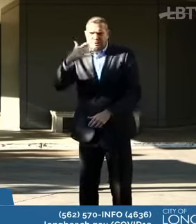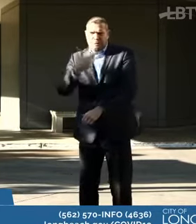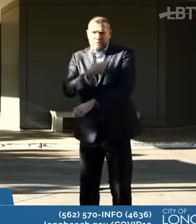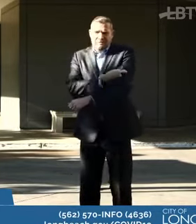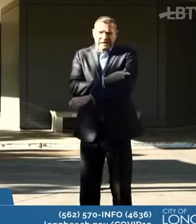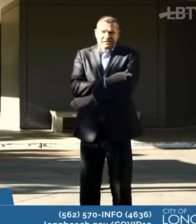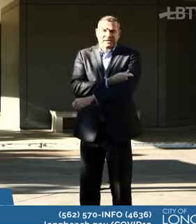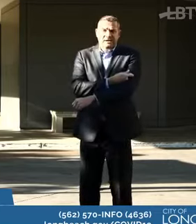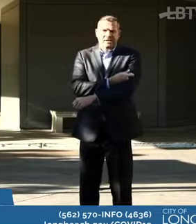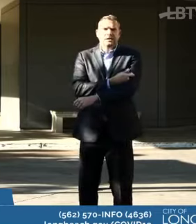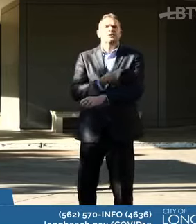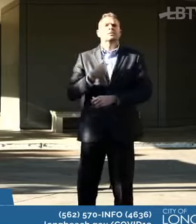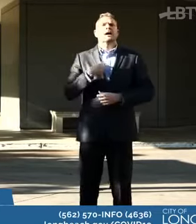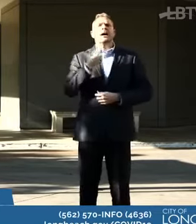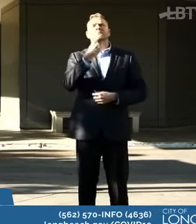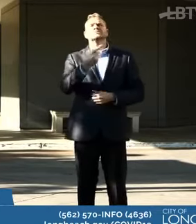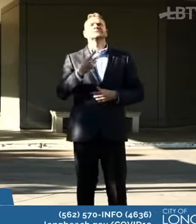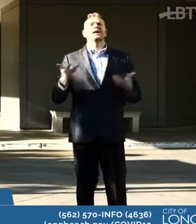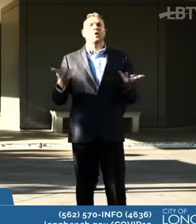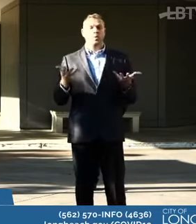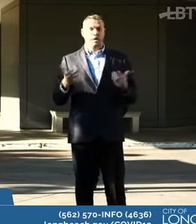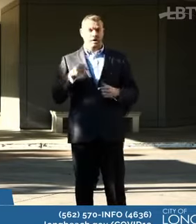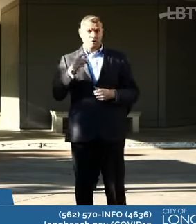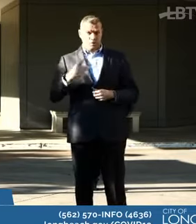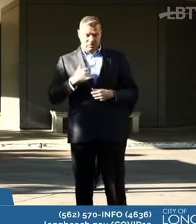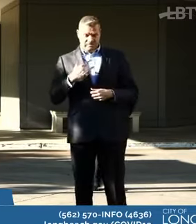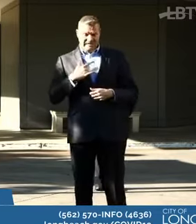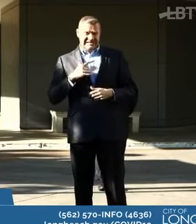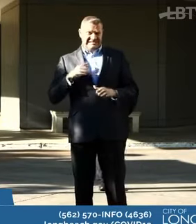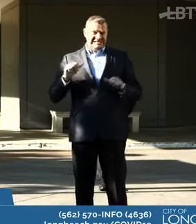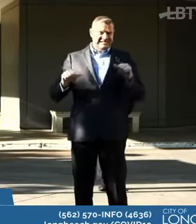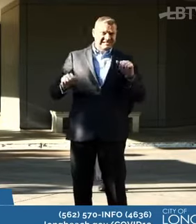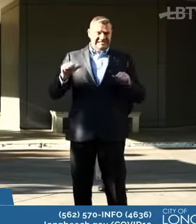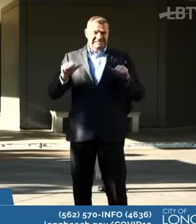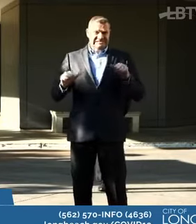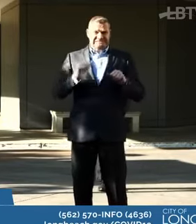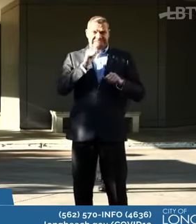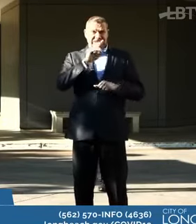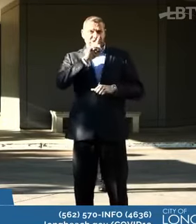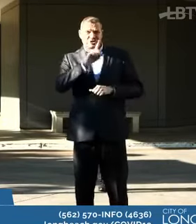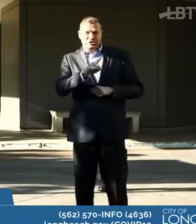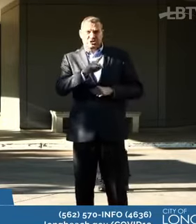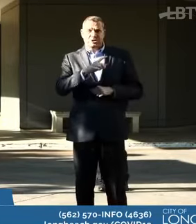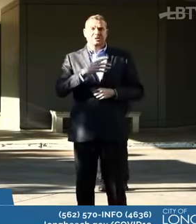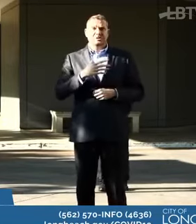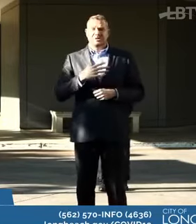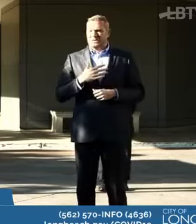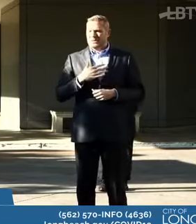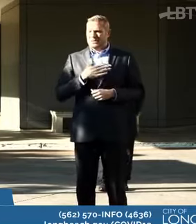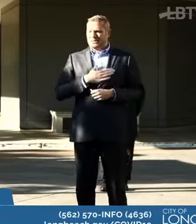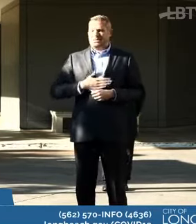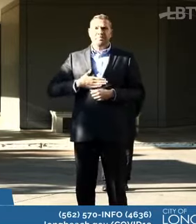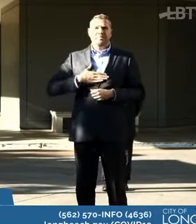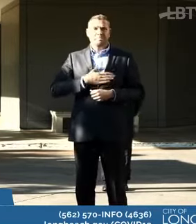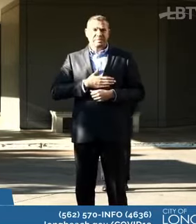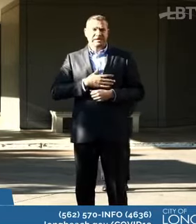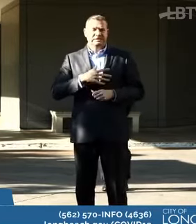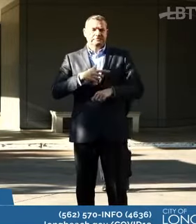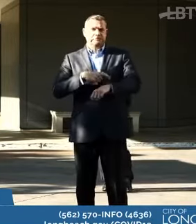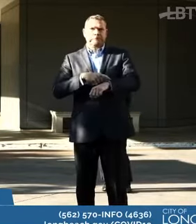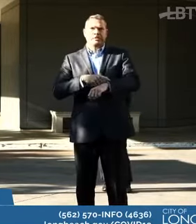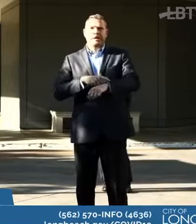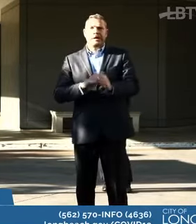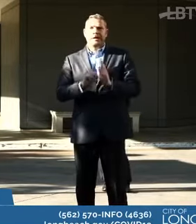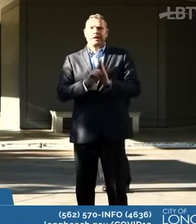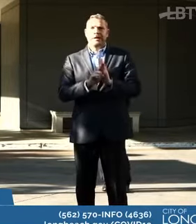if you are having doubts or you are hesitant, please talk to, please talk